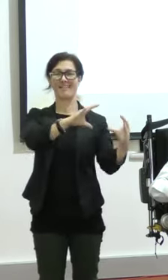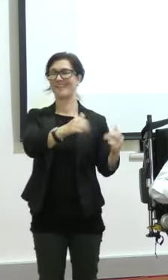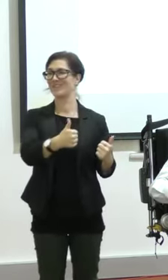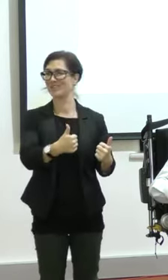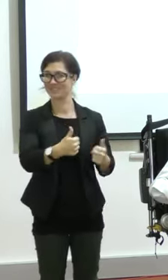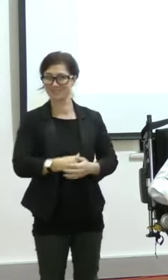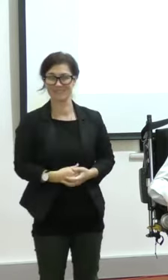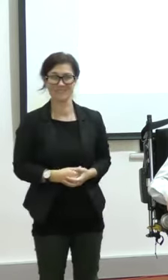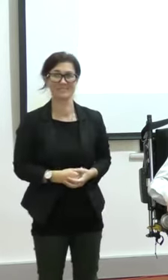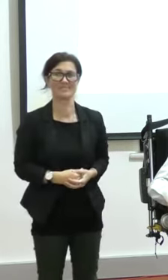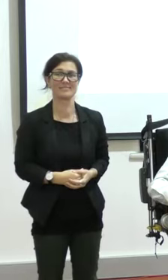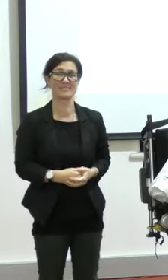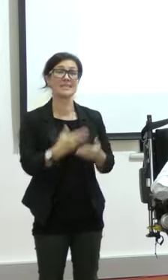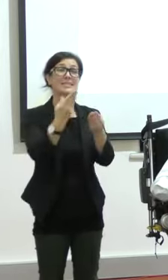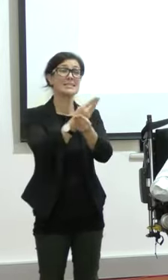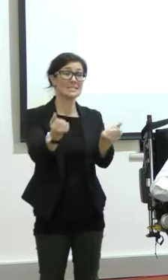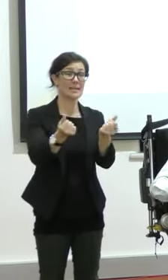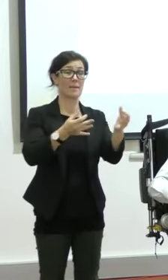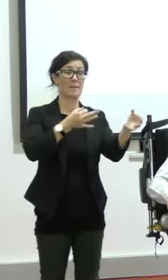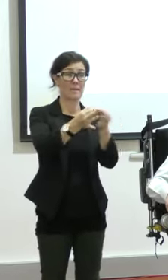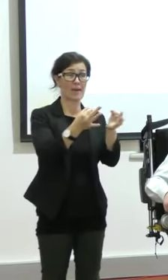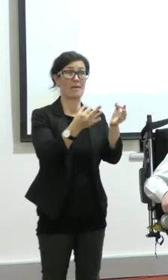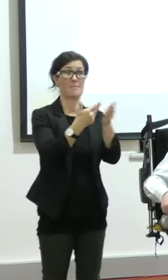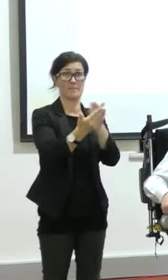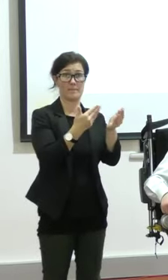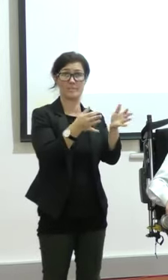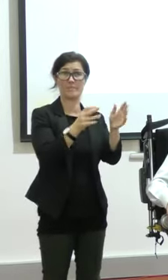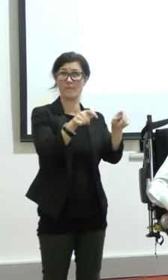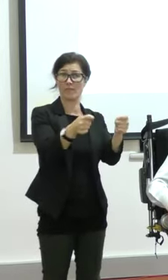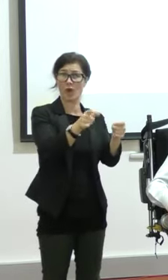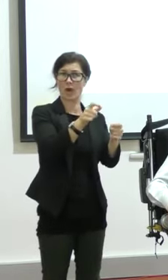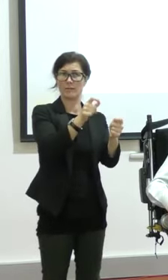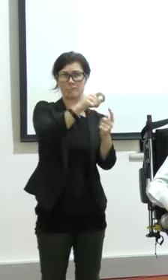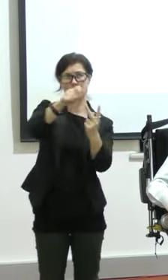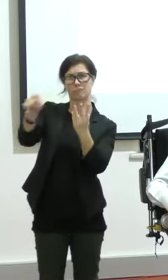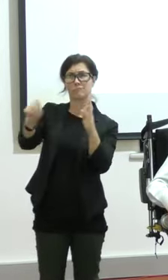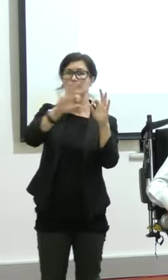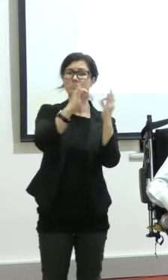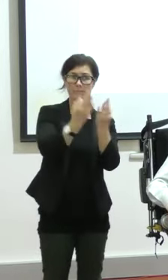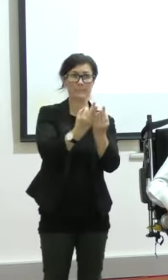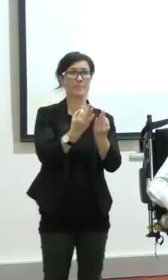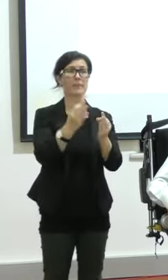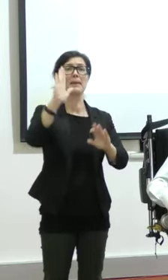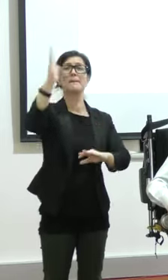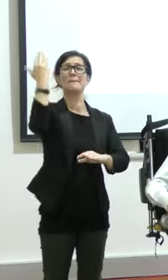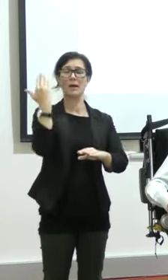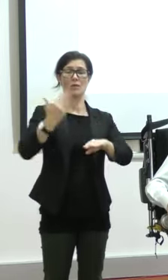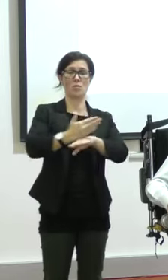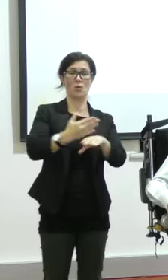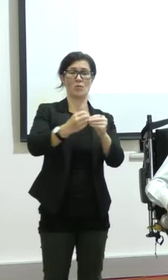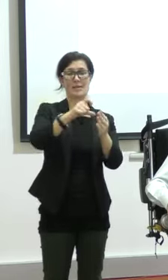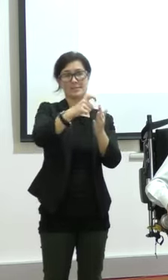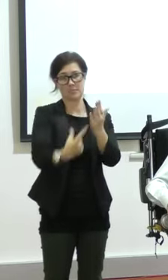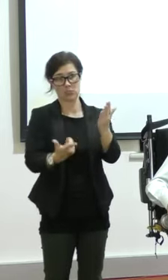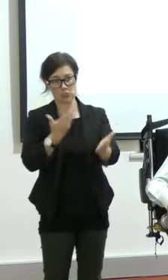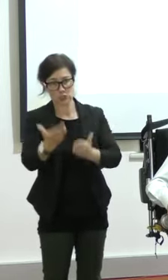So some plan management providers would have already been a disability service provider